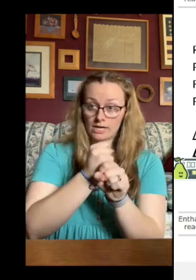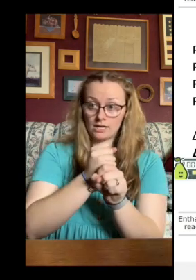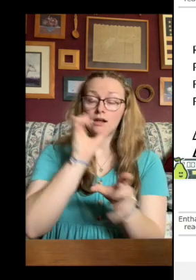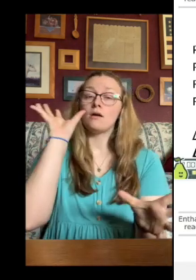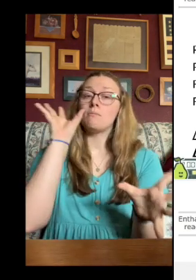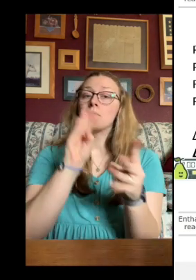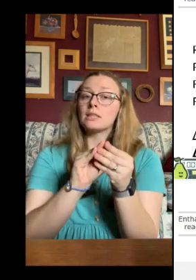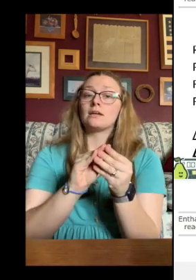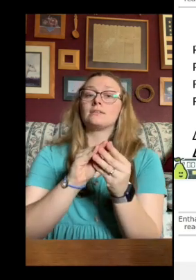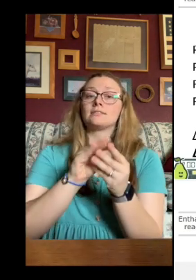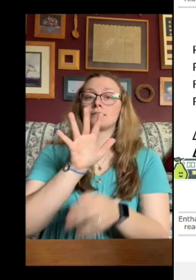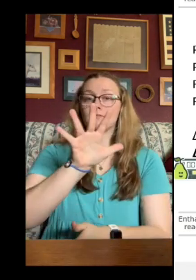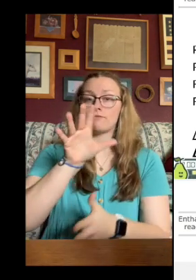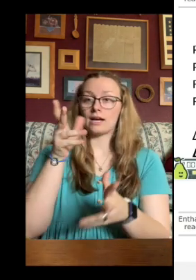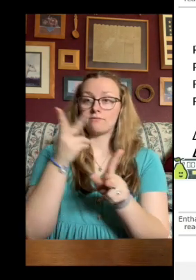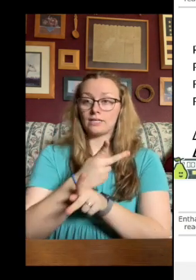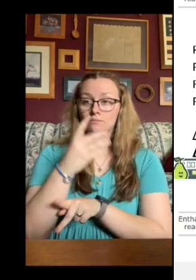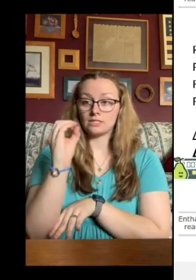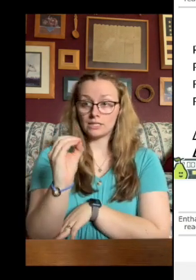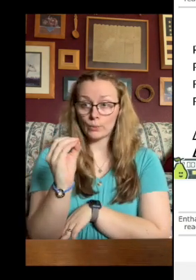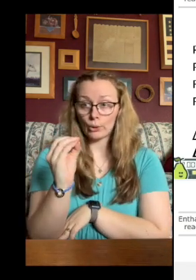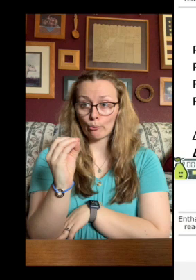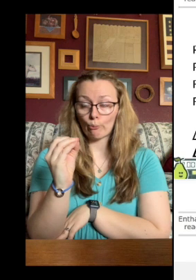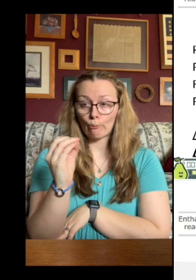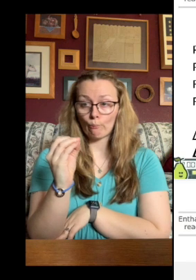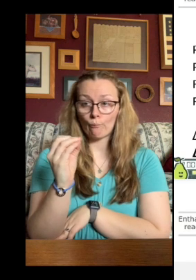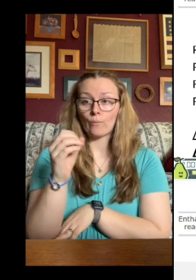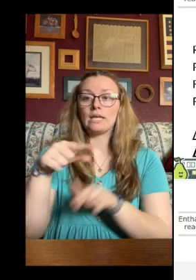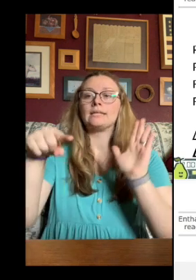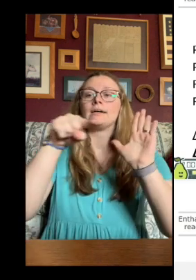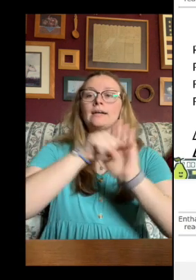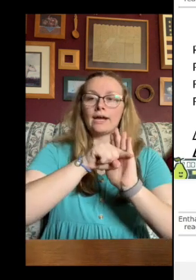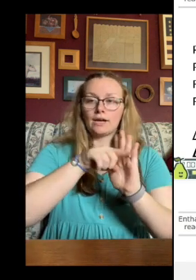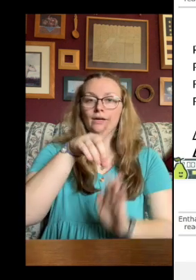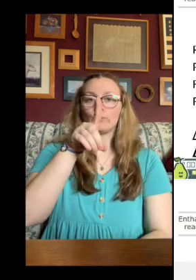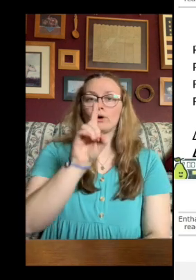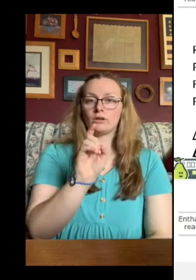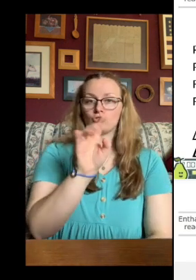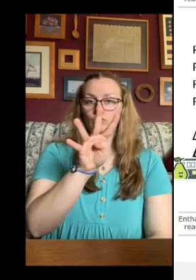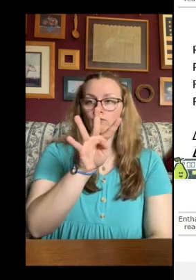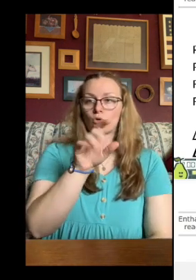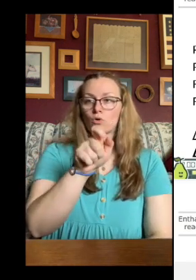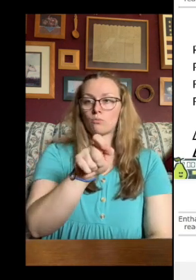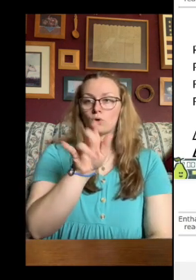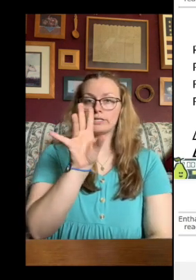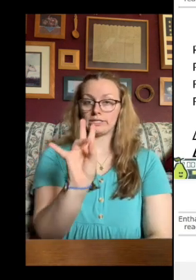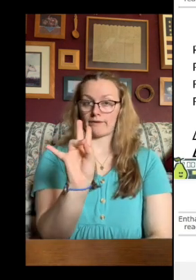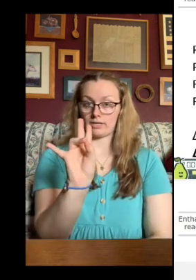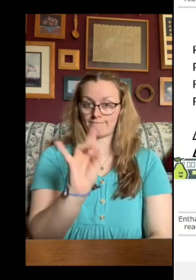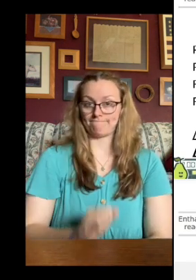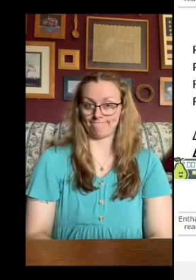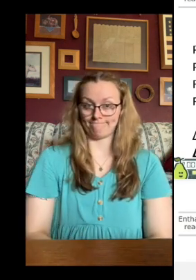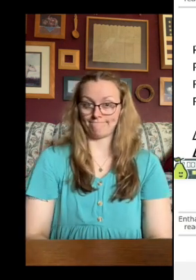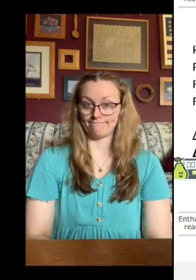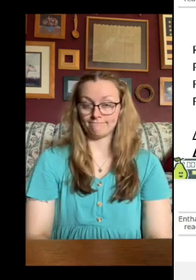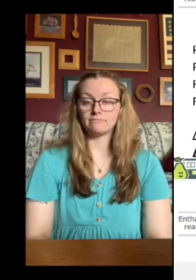Gives me negative 104.7. Alexander, put that down, please. I did. Off the couch.